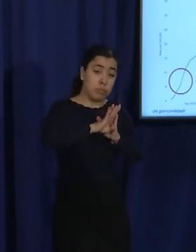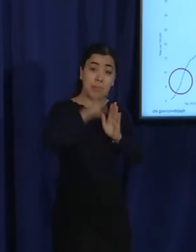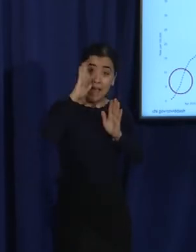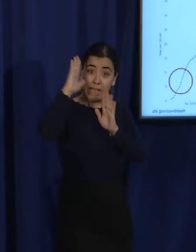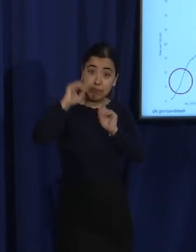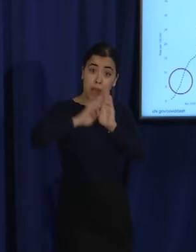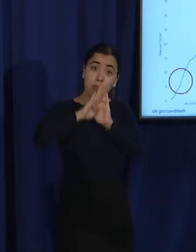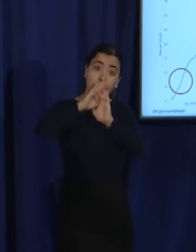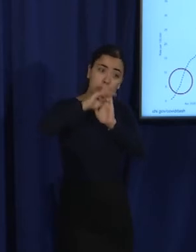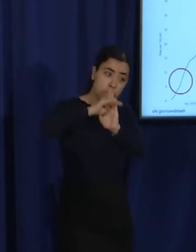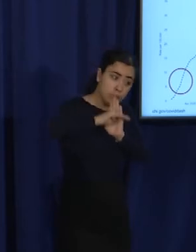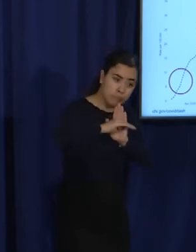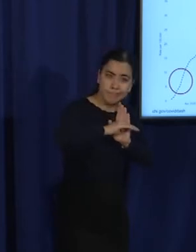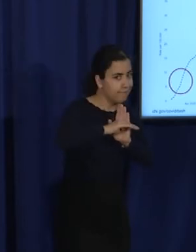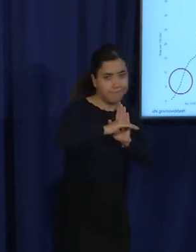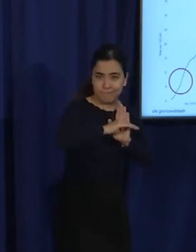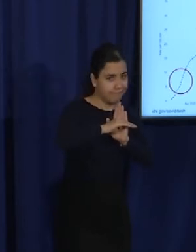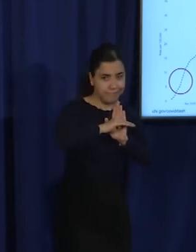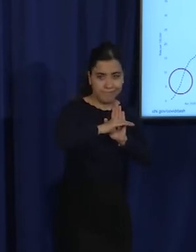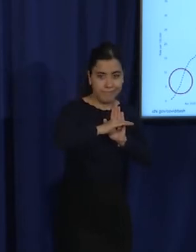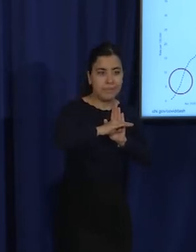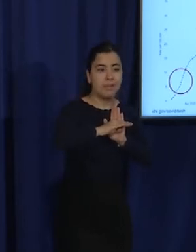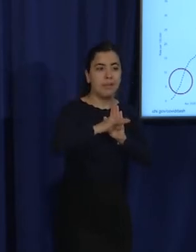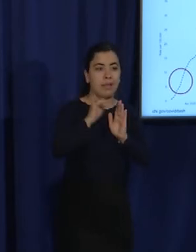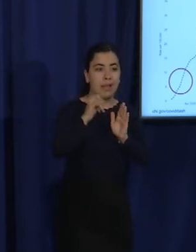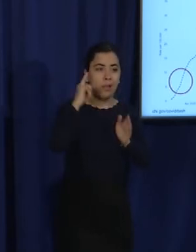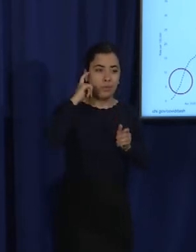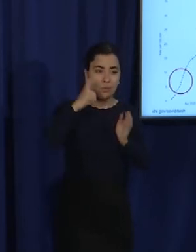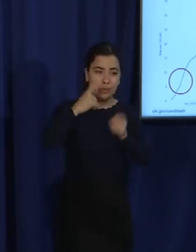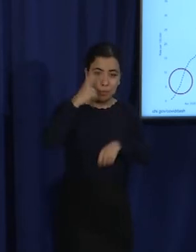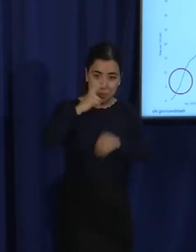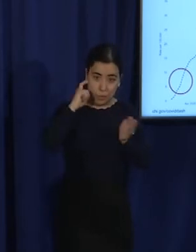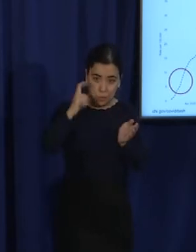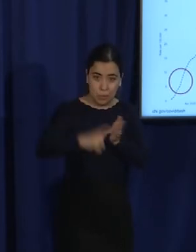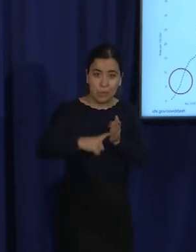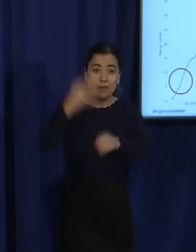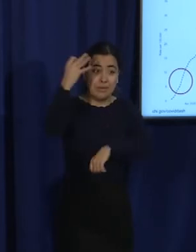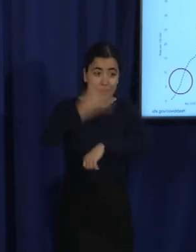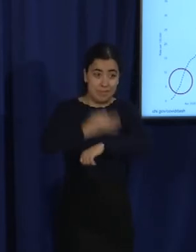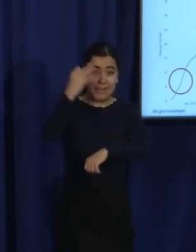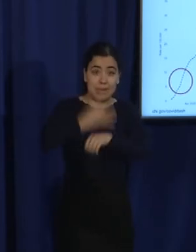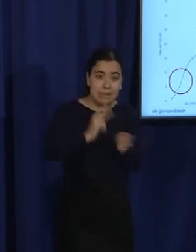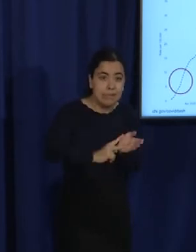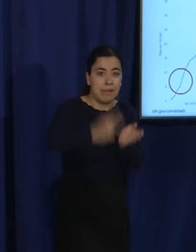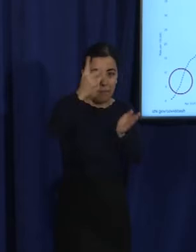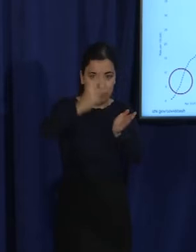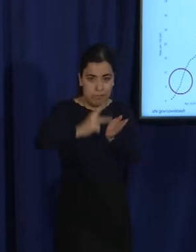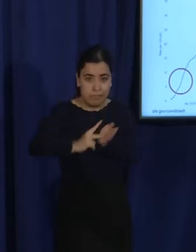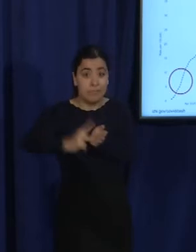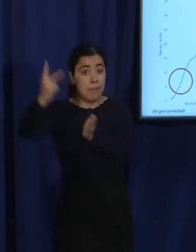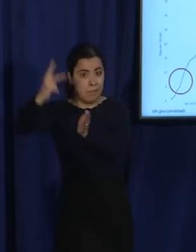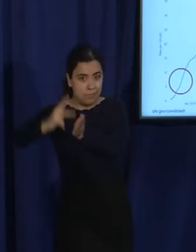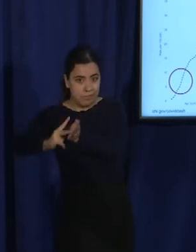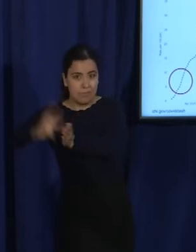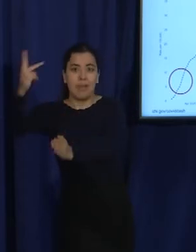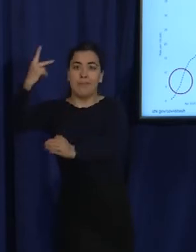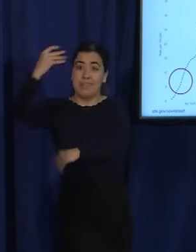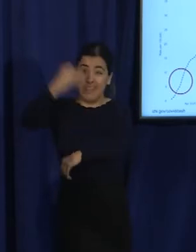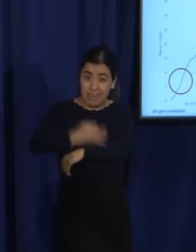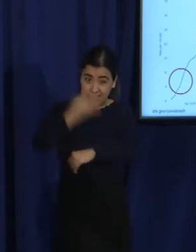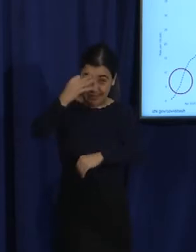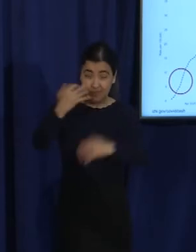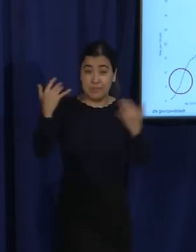What that means is every 9 days, our number of diagnosed cases is doubling. So if we're